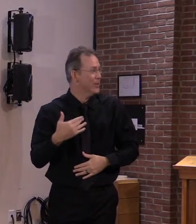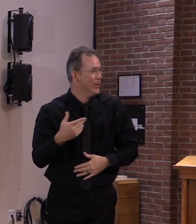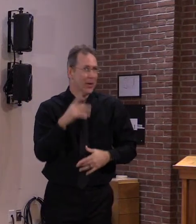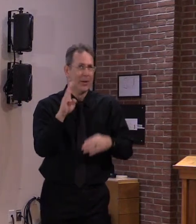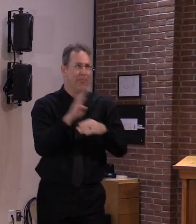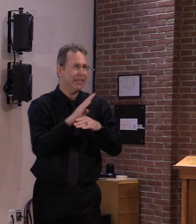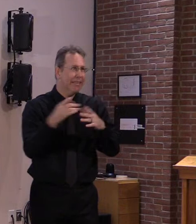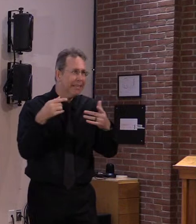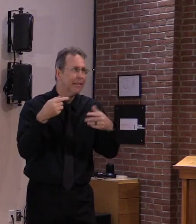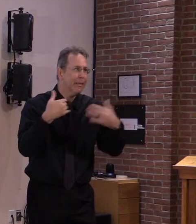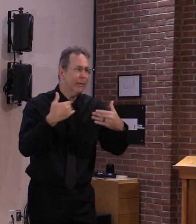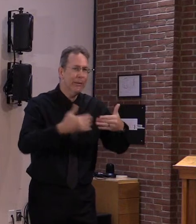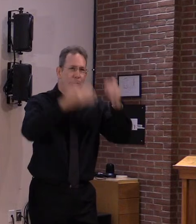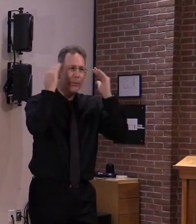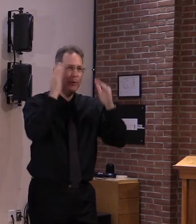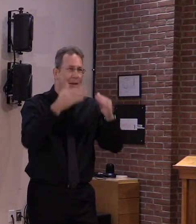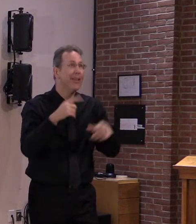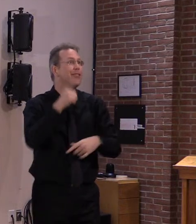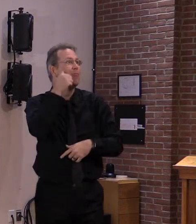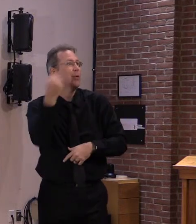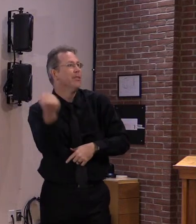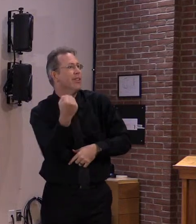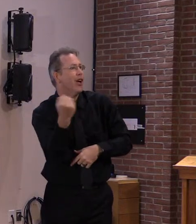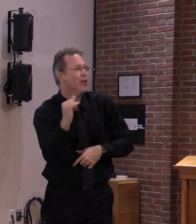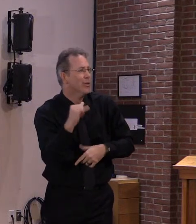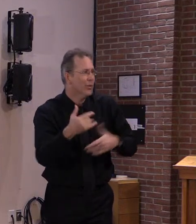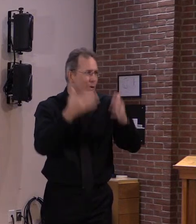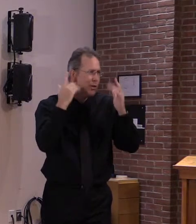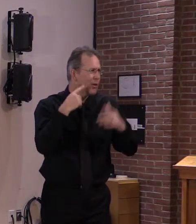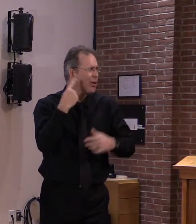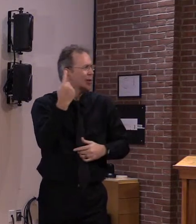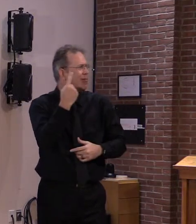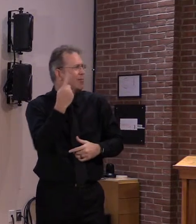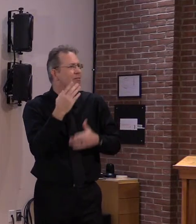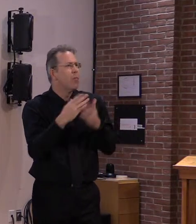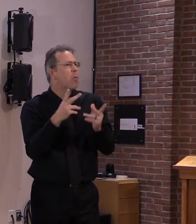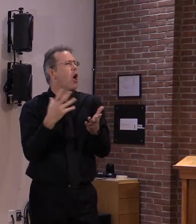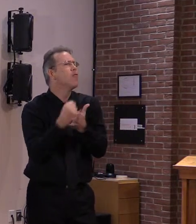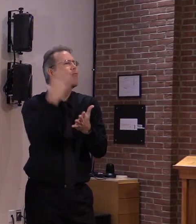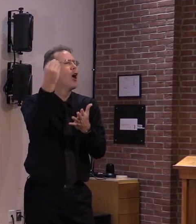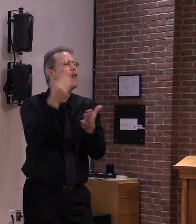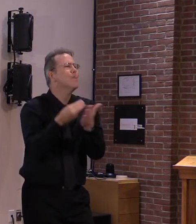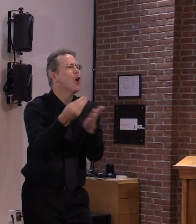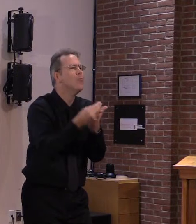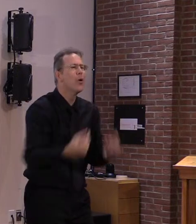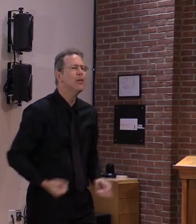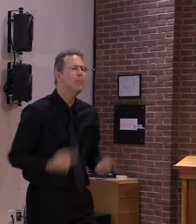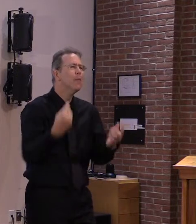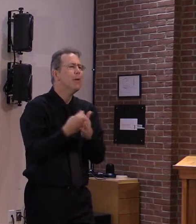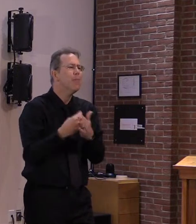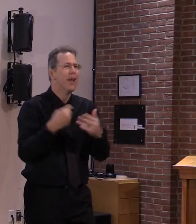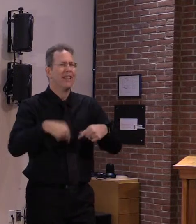In terms of our case counts, on Wednesday there were 72 cases, and as the governor just stated,